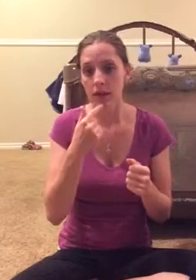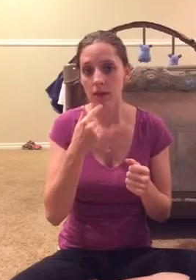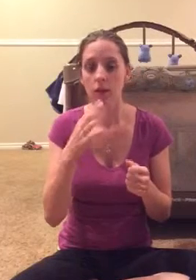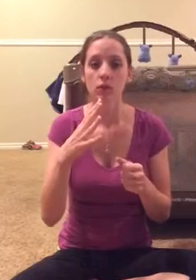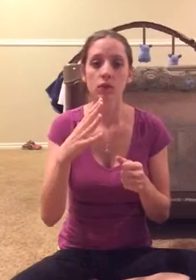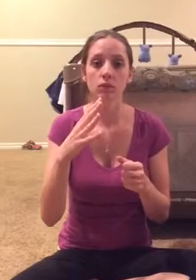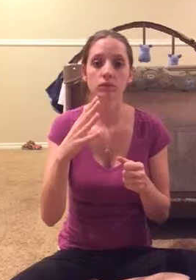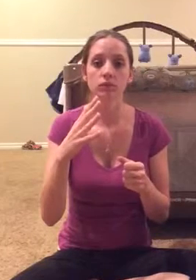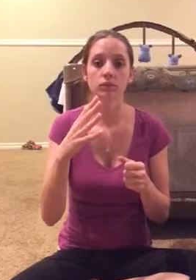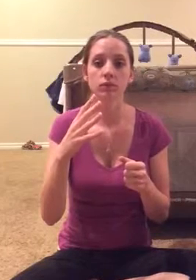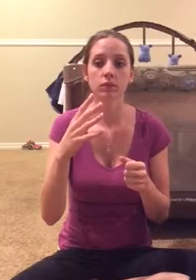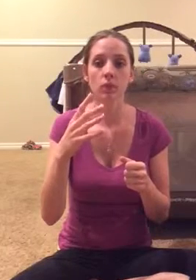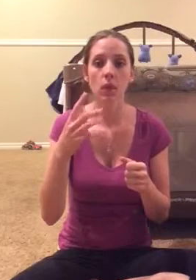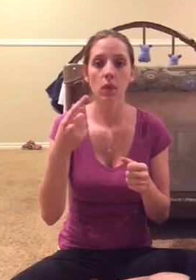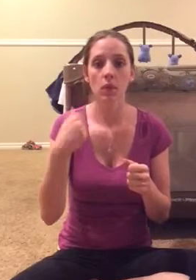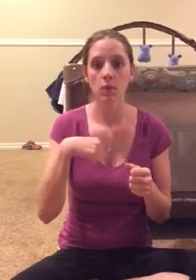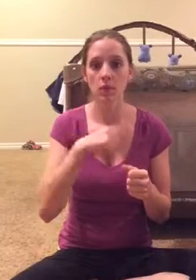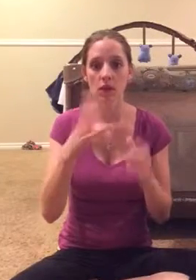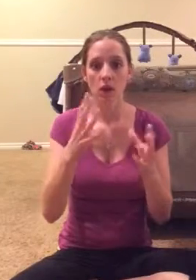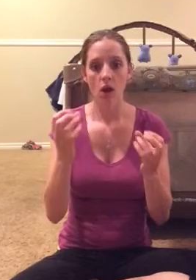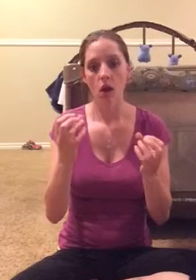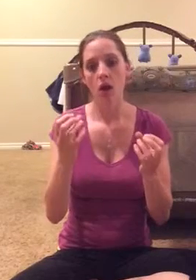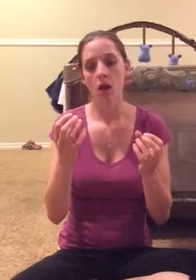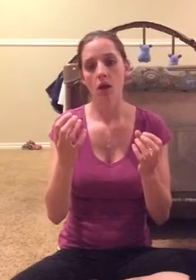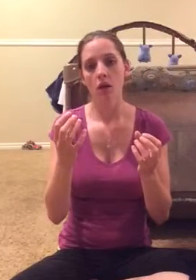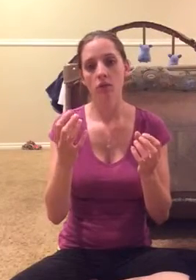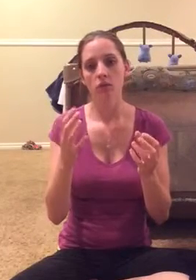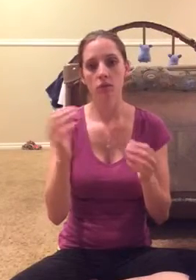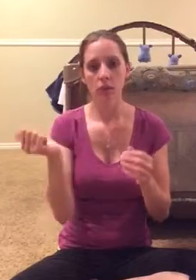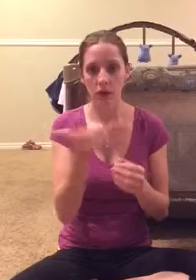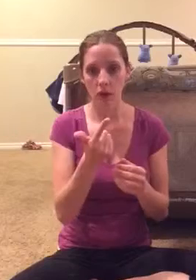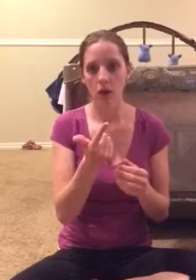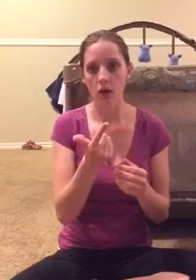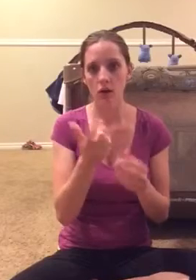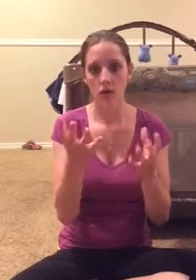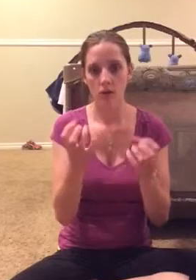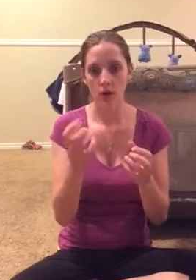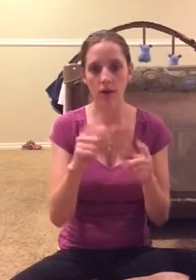outcome than what we have, and sometimes that's just not possible, Stacy said.